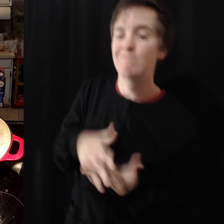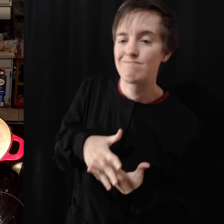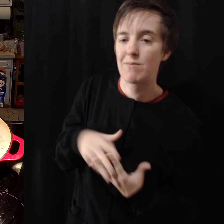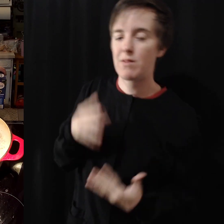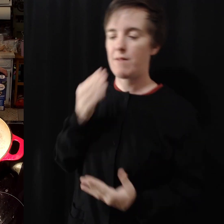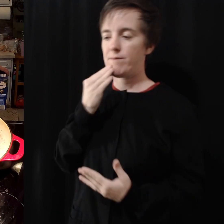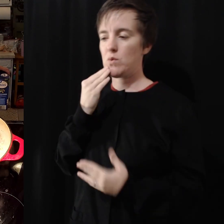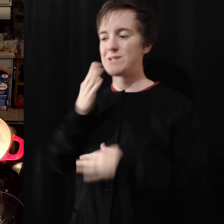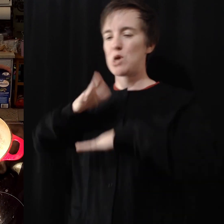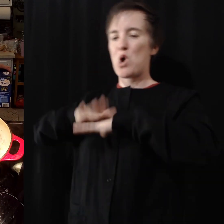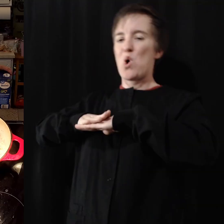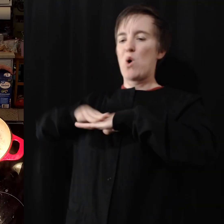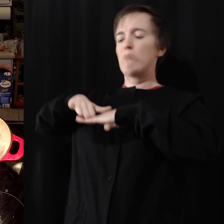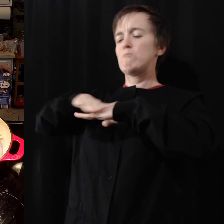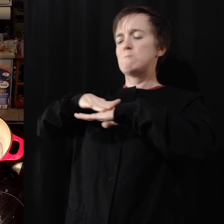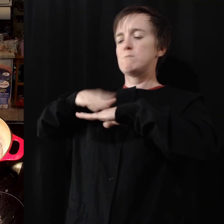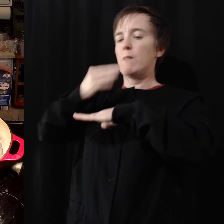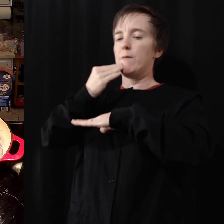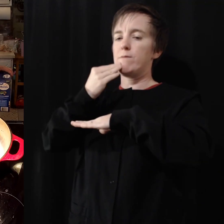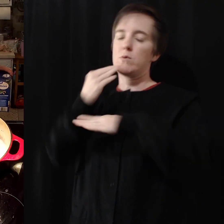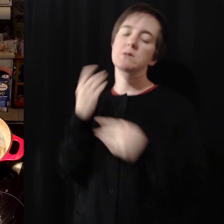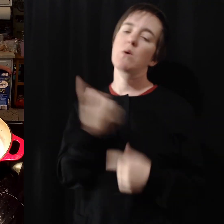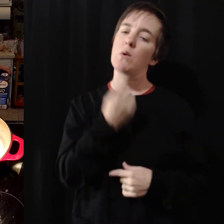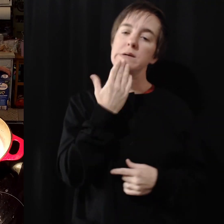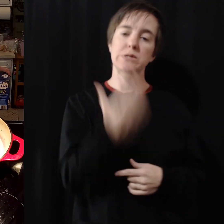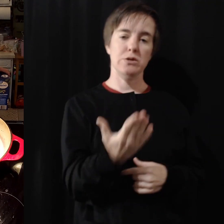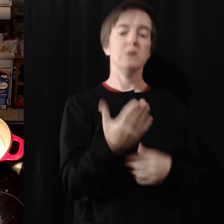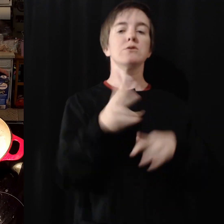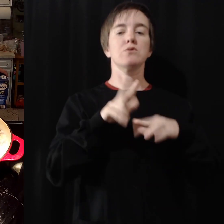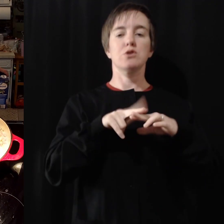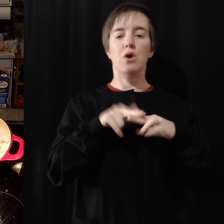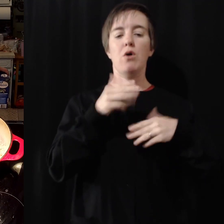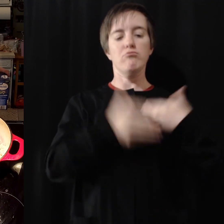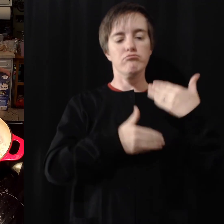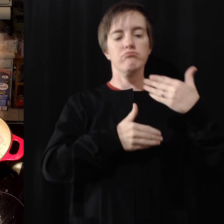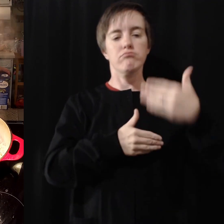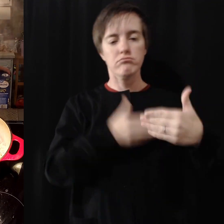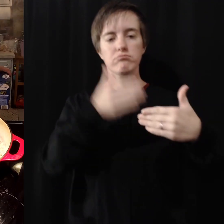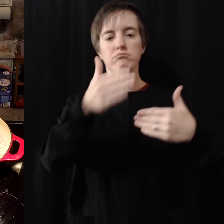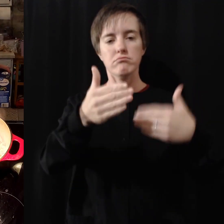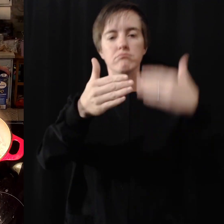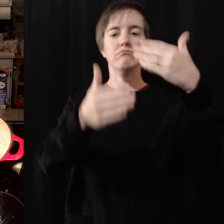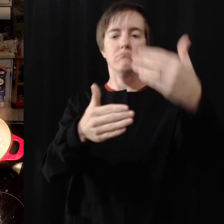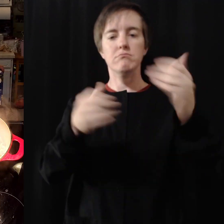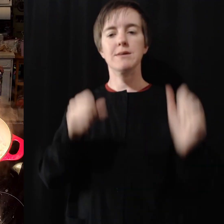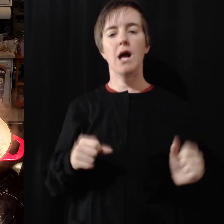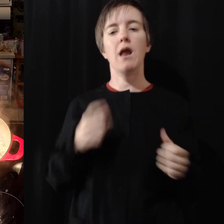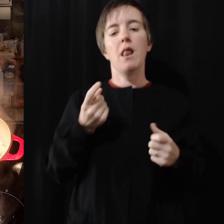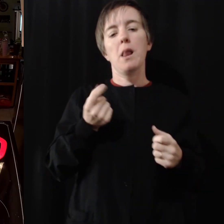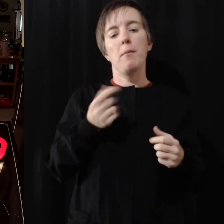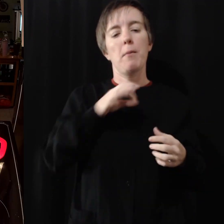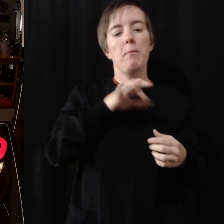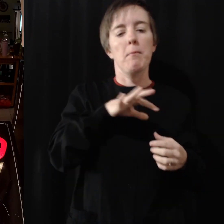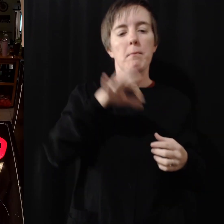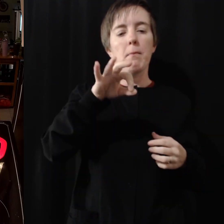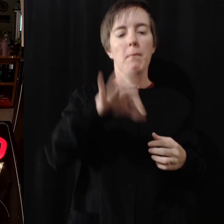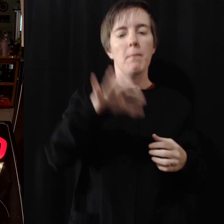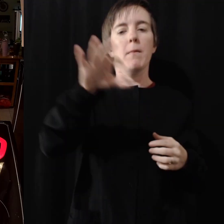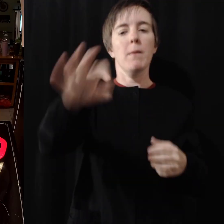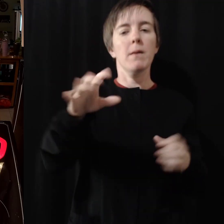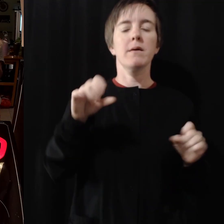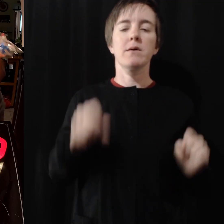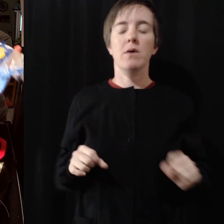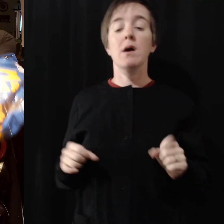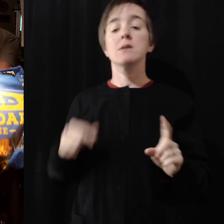food. It's just like on it. So it's always good to salt as you go. So when you do each stage, you can do just a little bit at